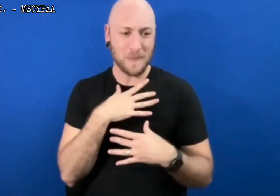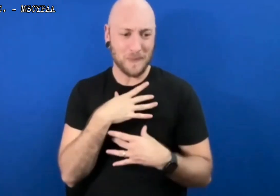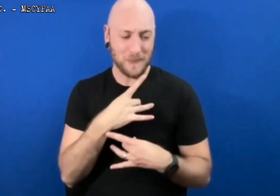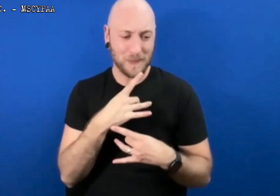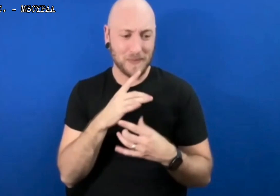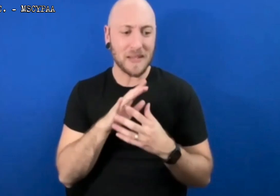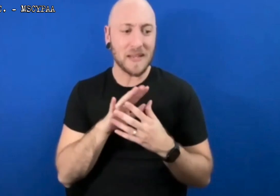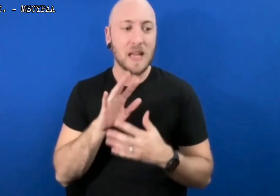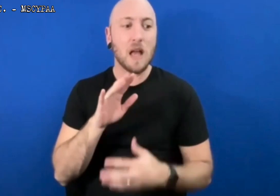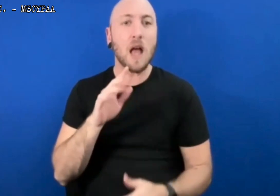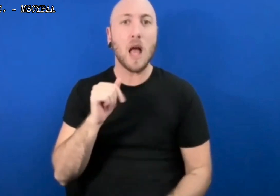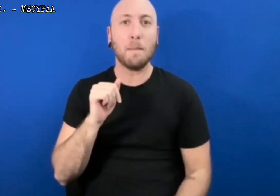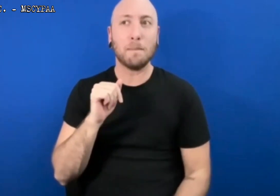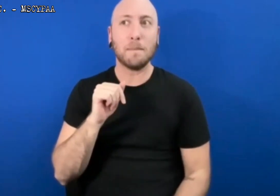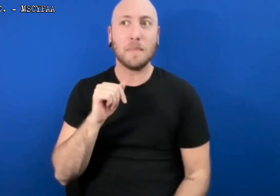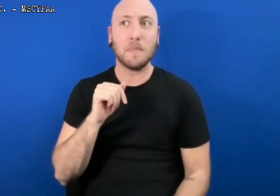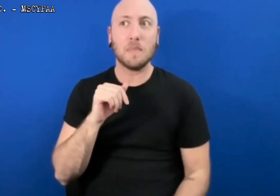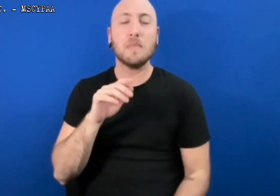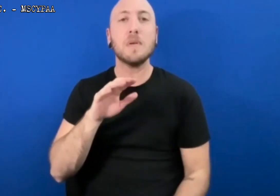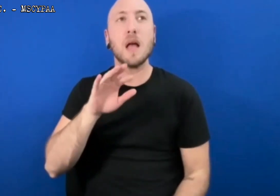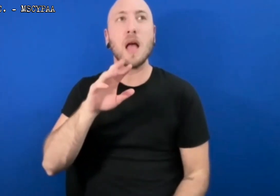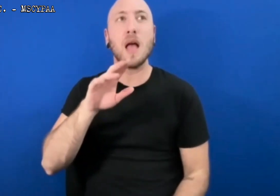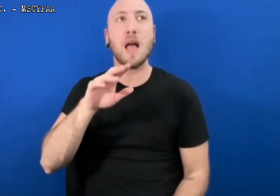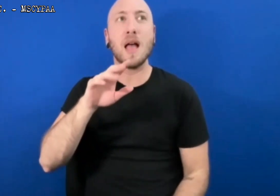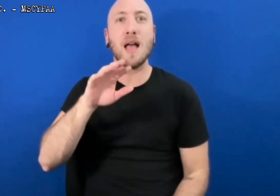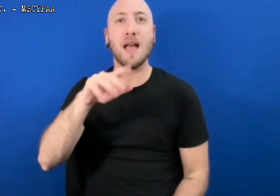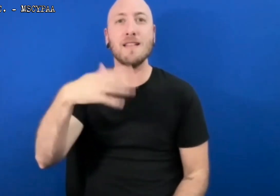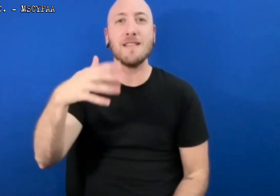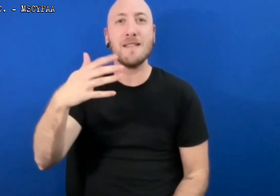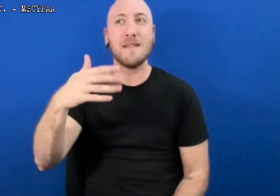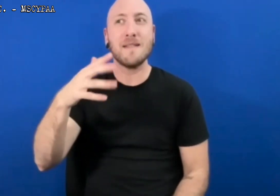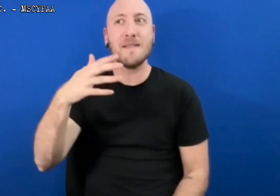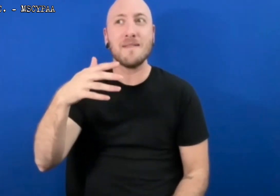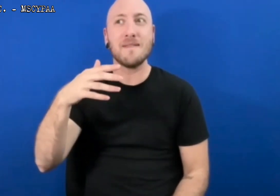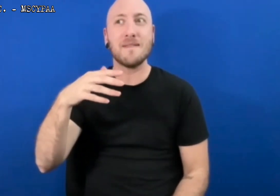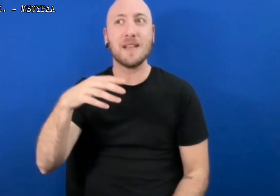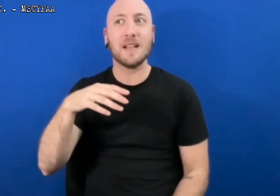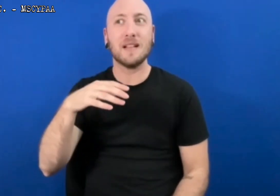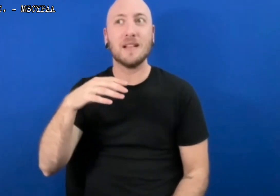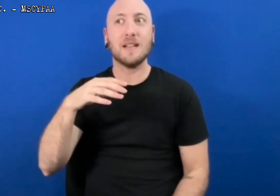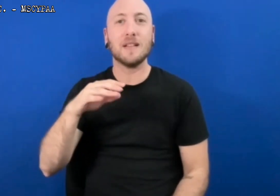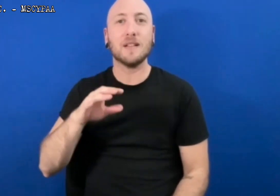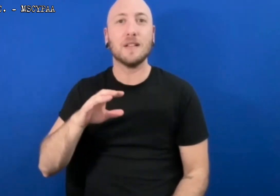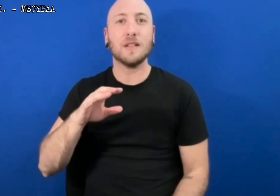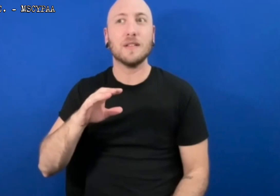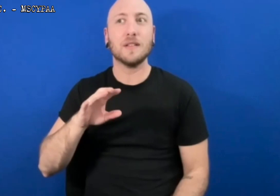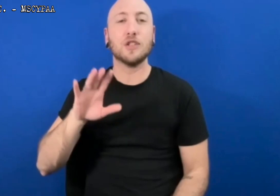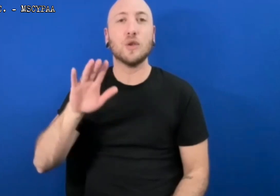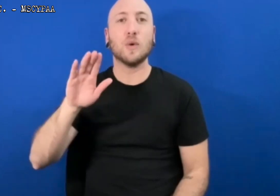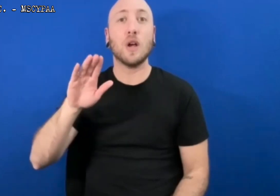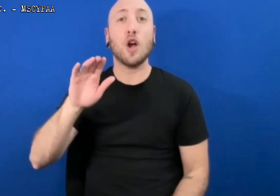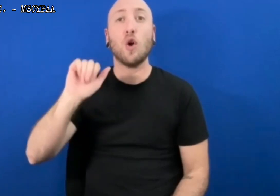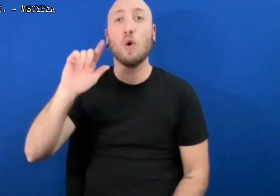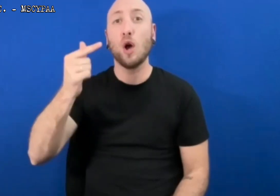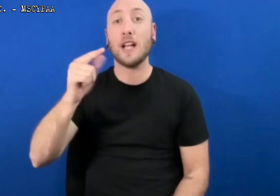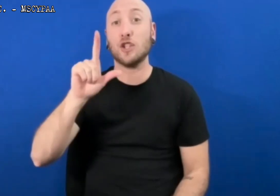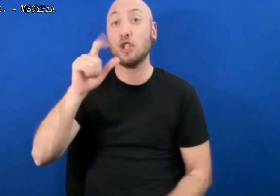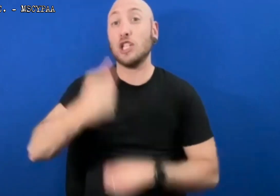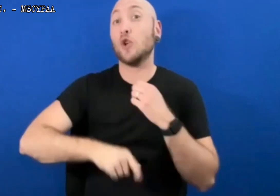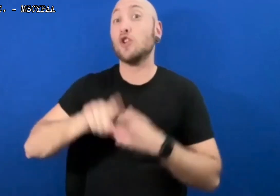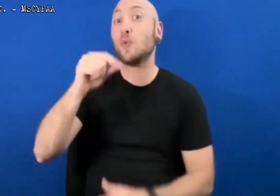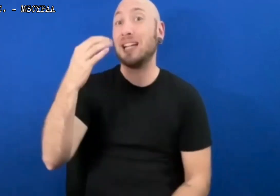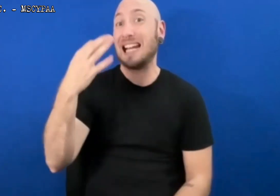online meeting panel, or it was at MSCYPAA in Boston in August of 2019,